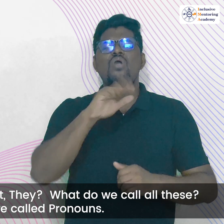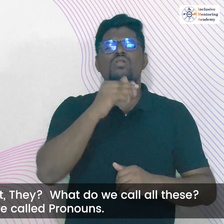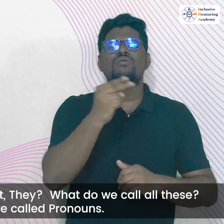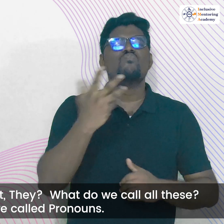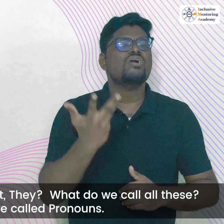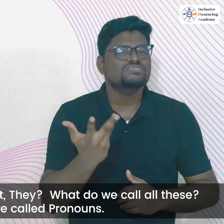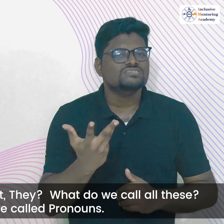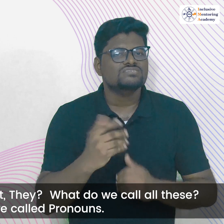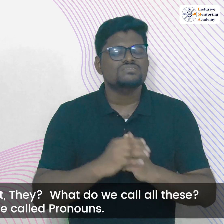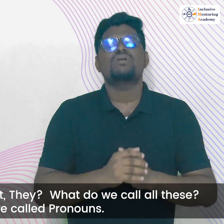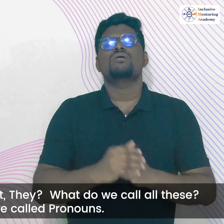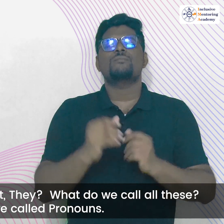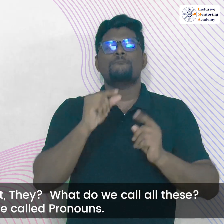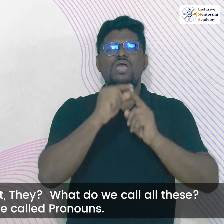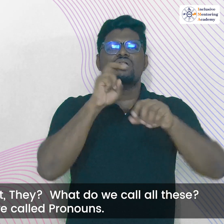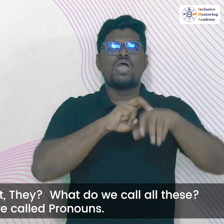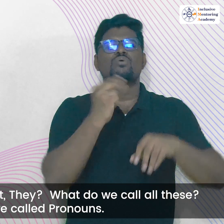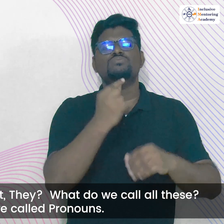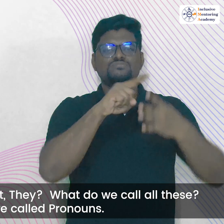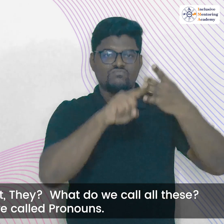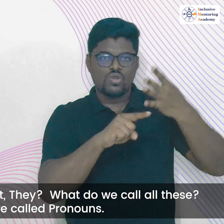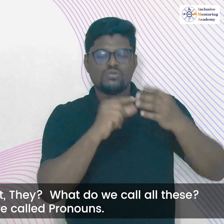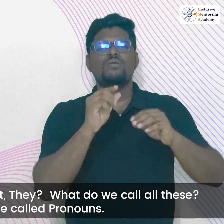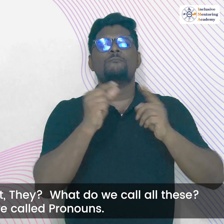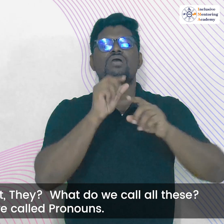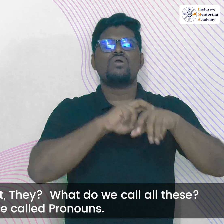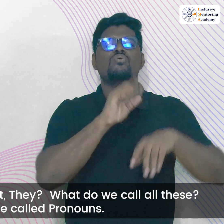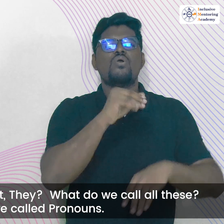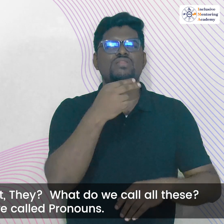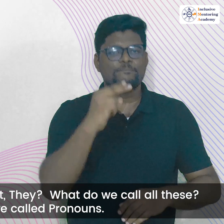What do we call all these? These are called pronouns.